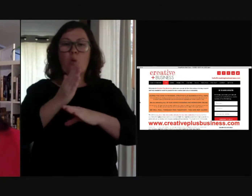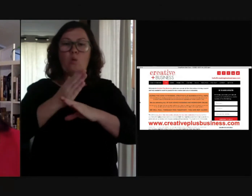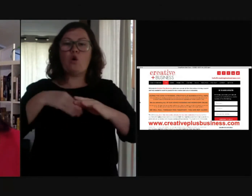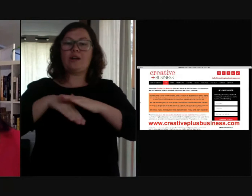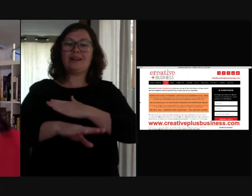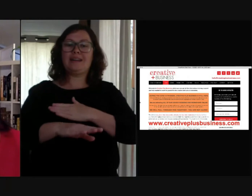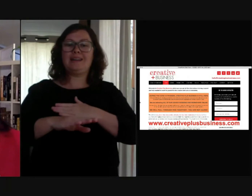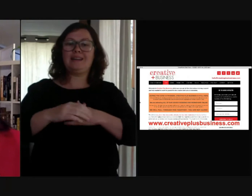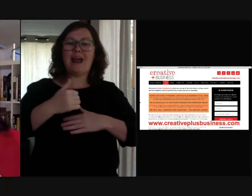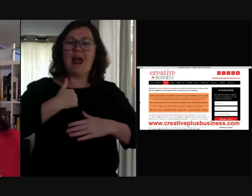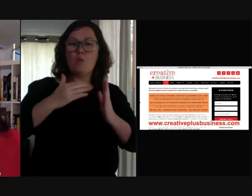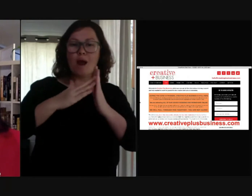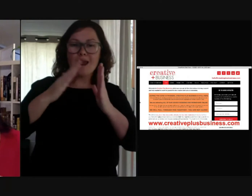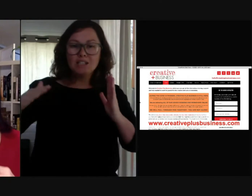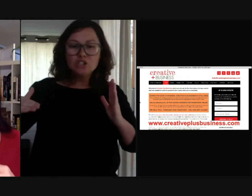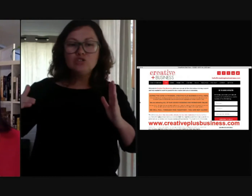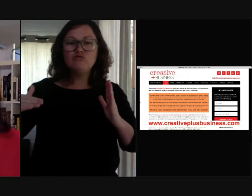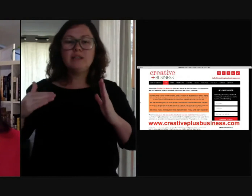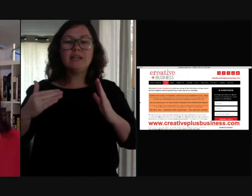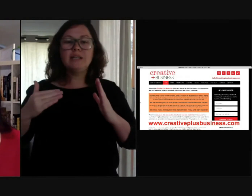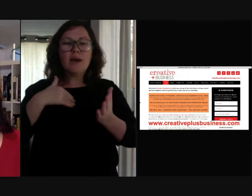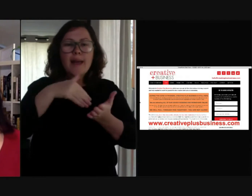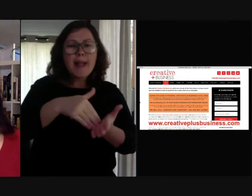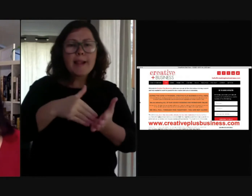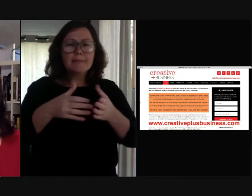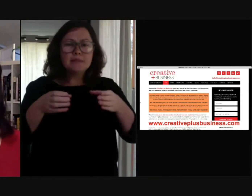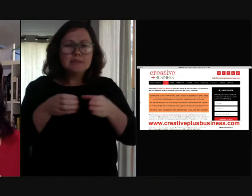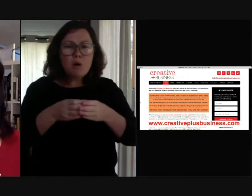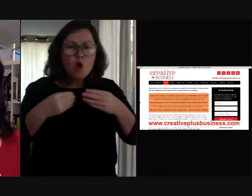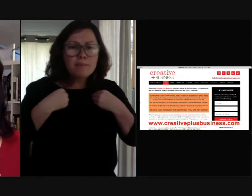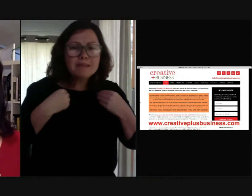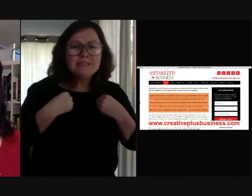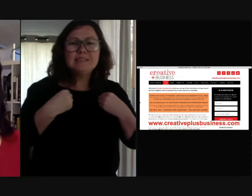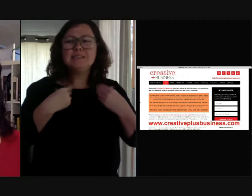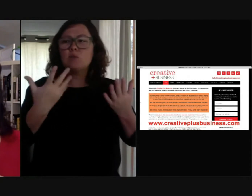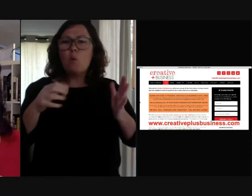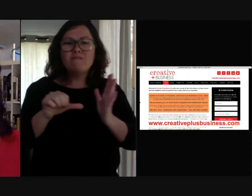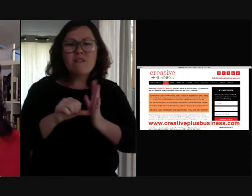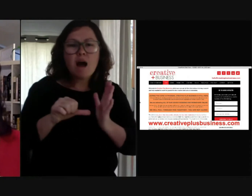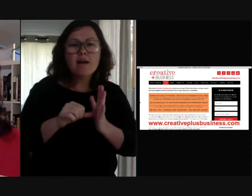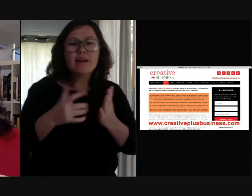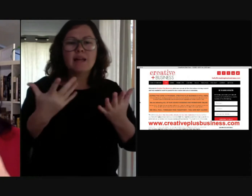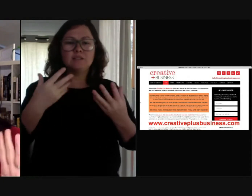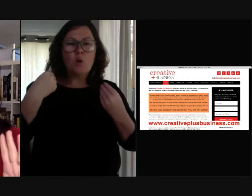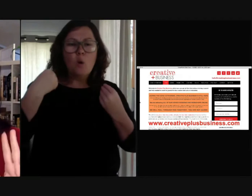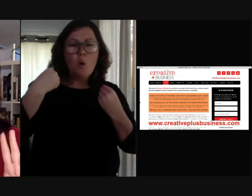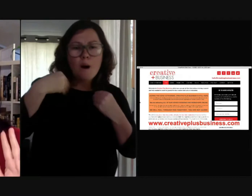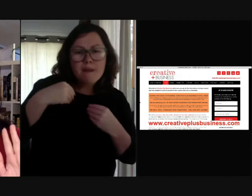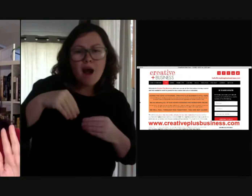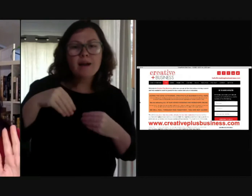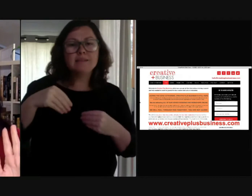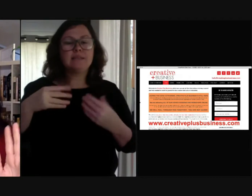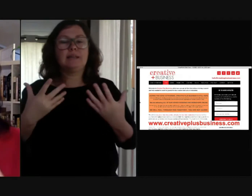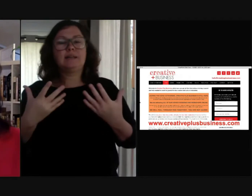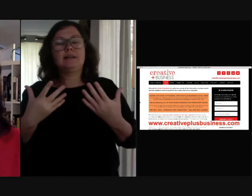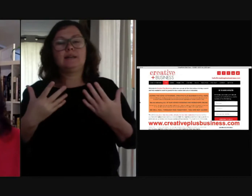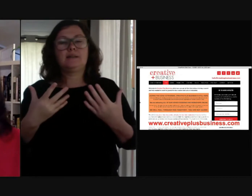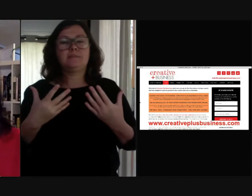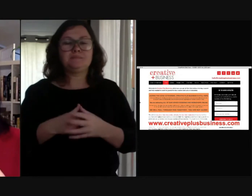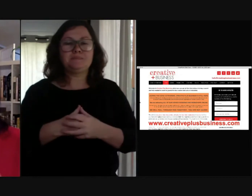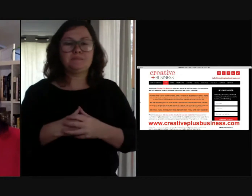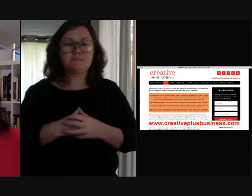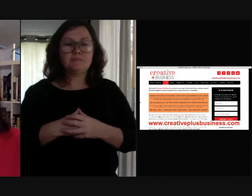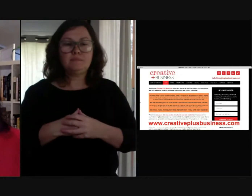the areas of small business, finances, and marketing, all the sexy things. So we